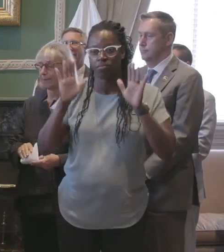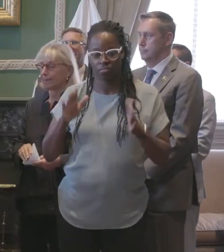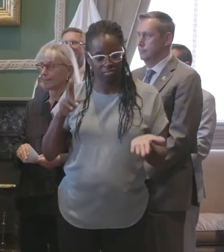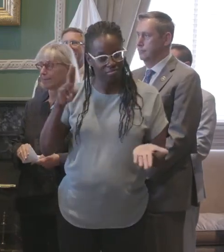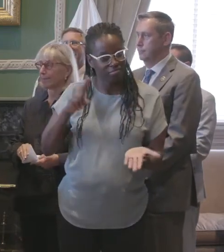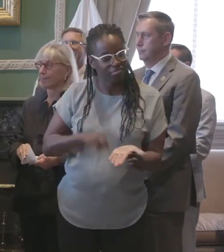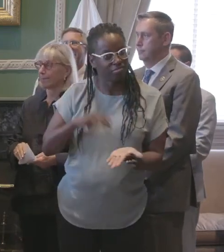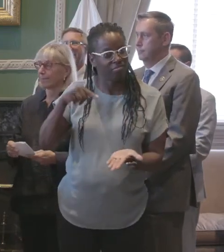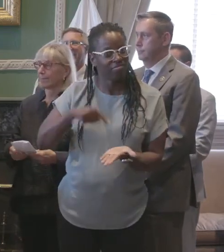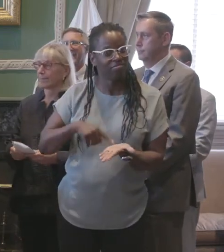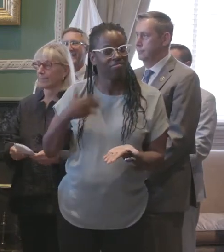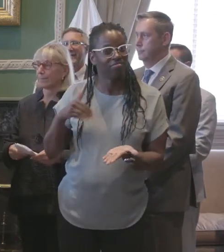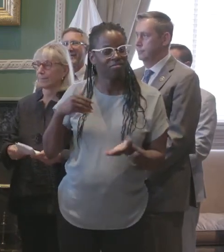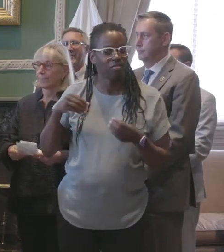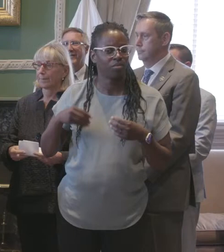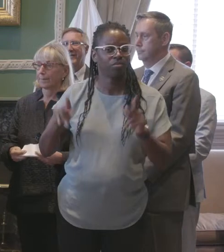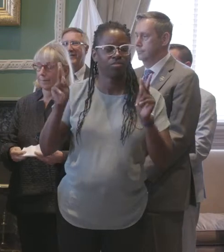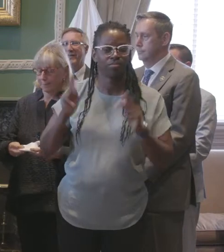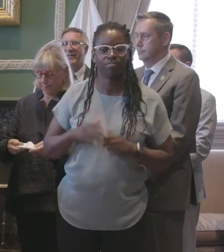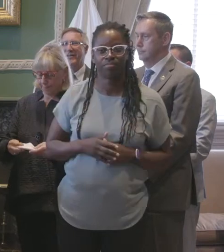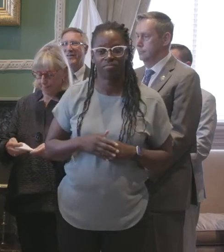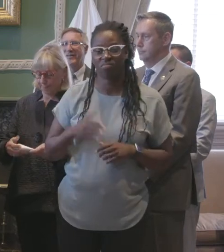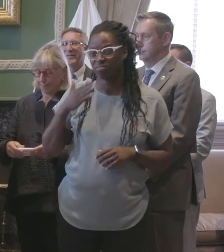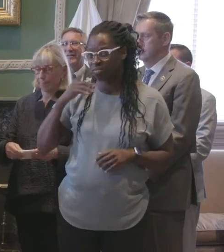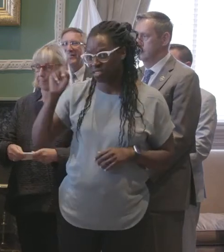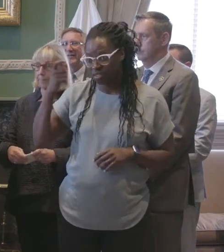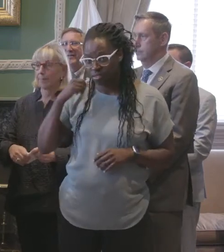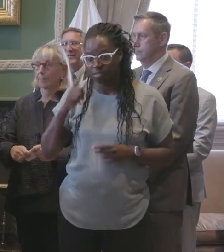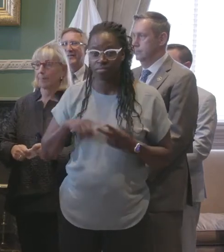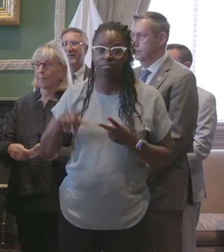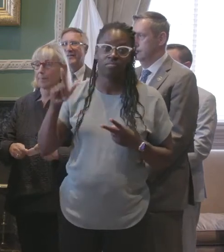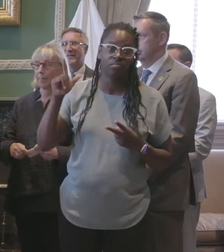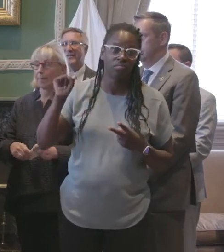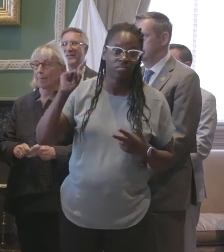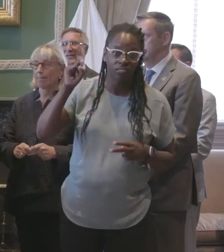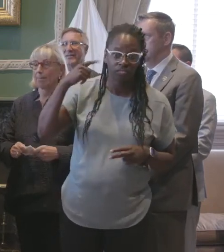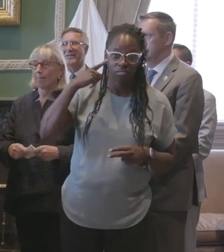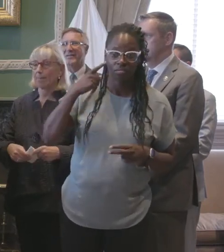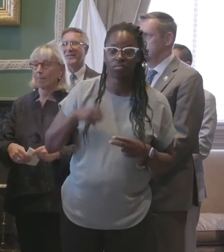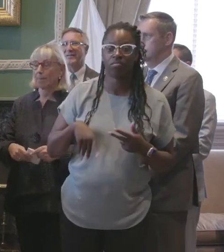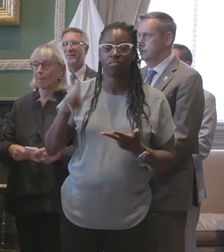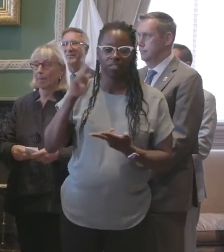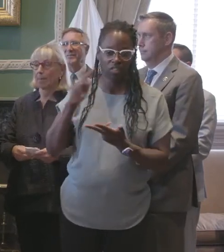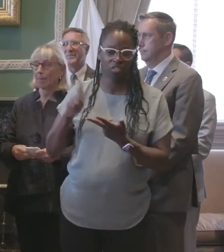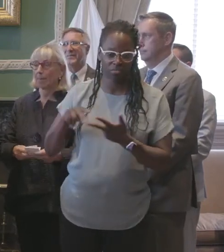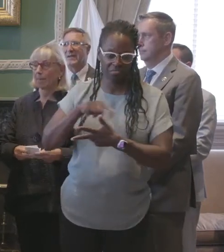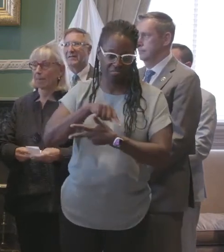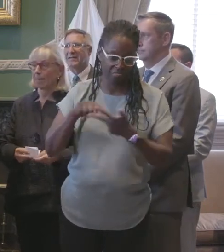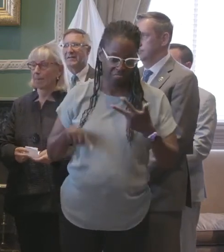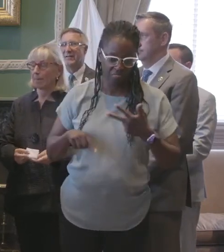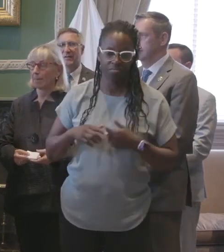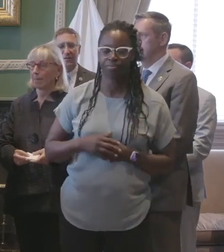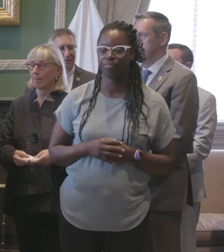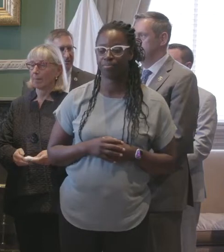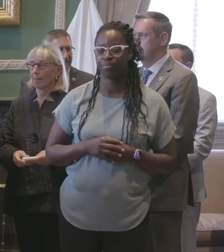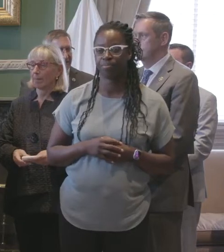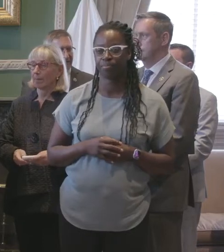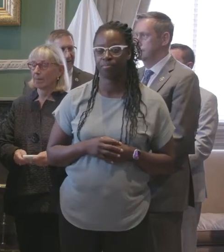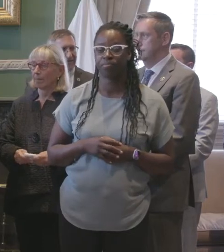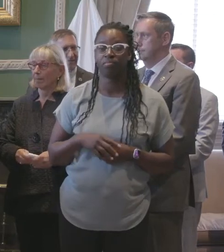and mentioning especially the secretary for the creative use of the funding and